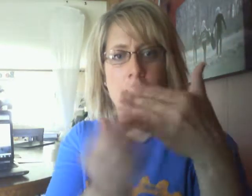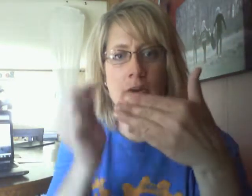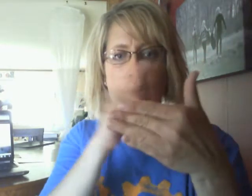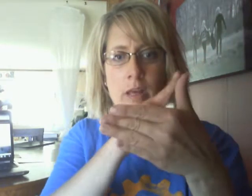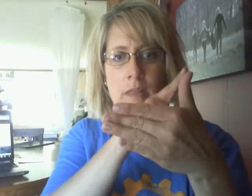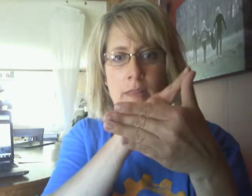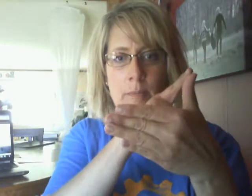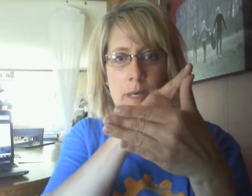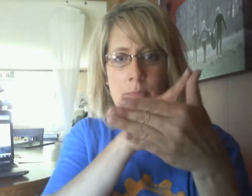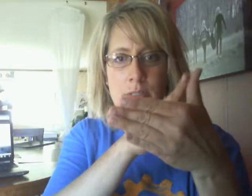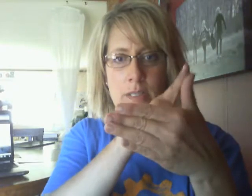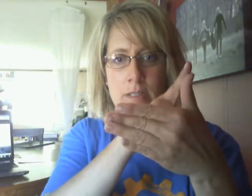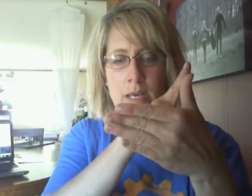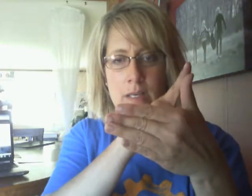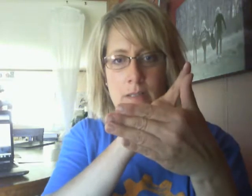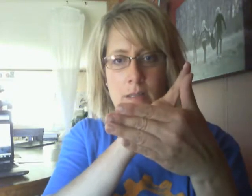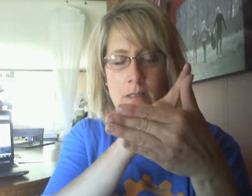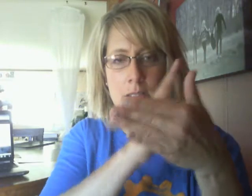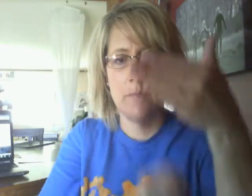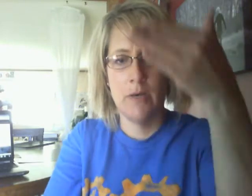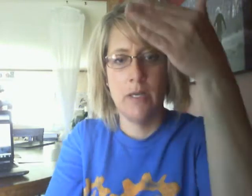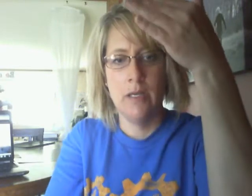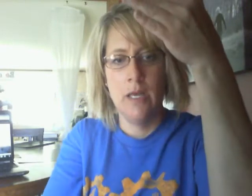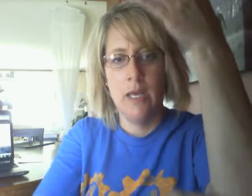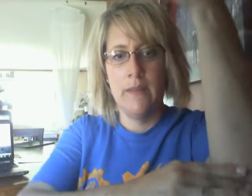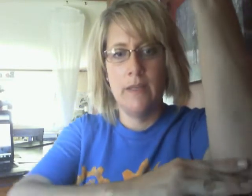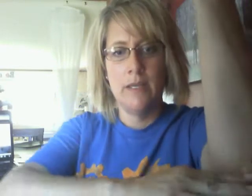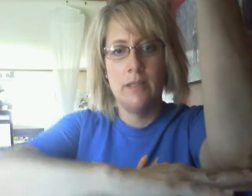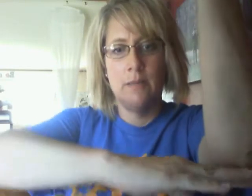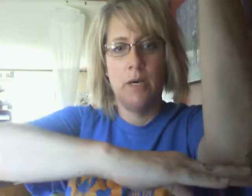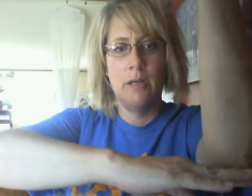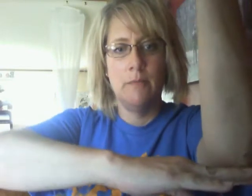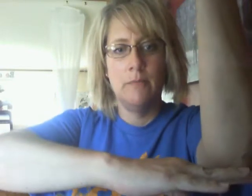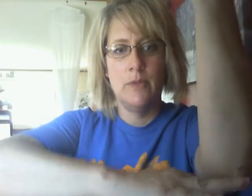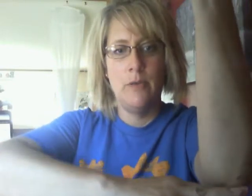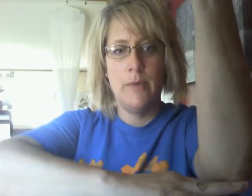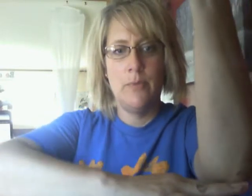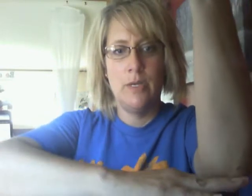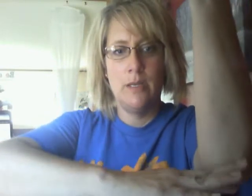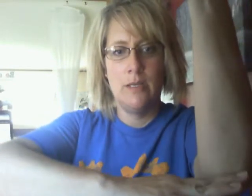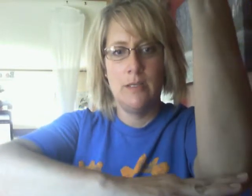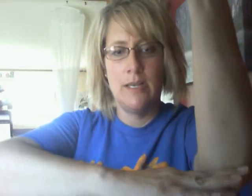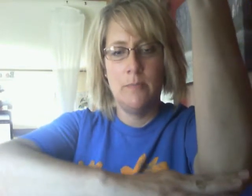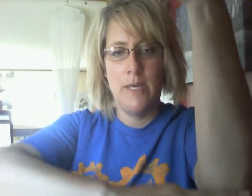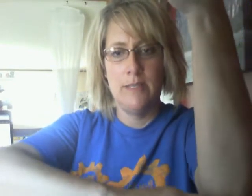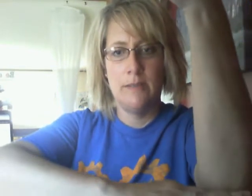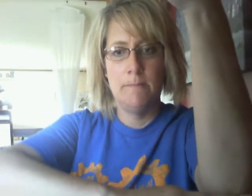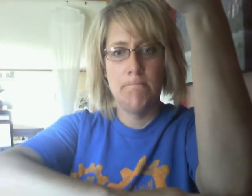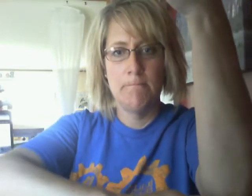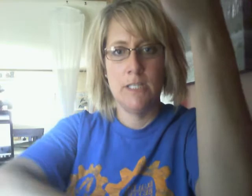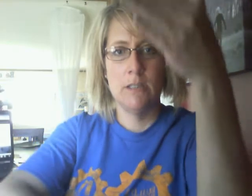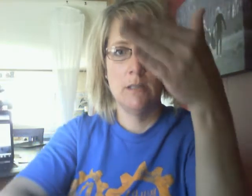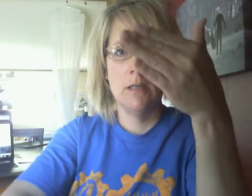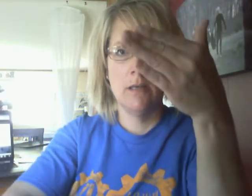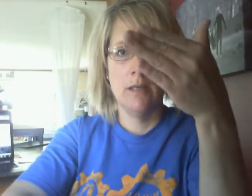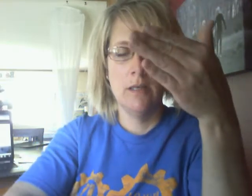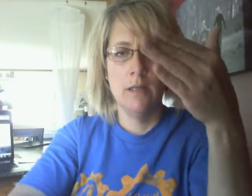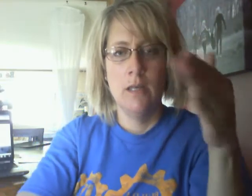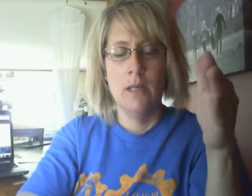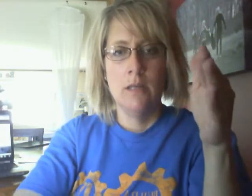together, thumb up, just as it has a little top on it. And then down at the bottom, you put it at a base. Okay?